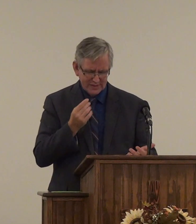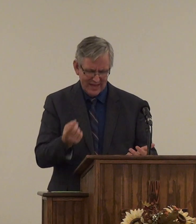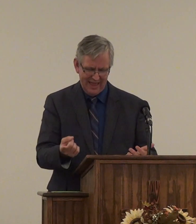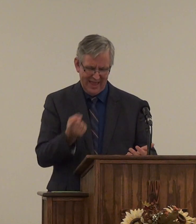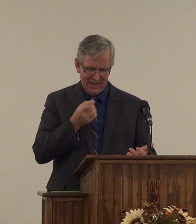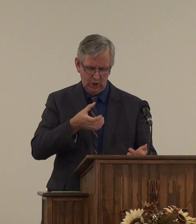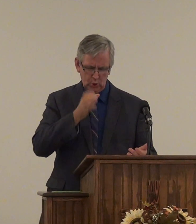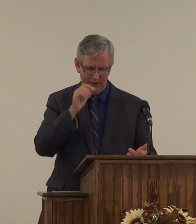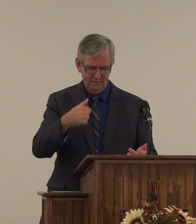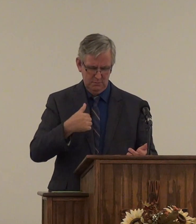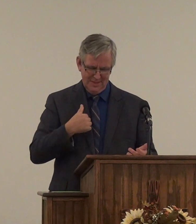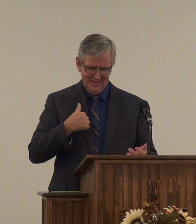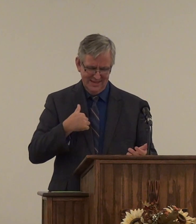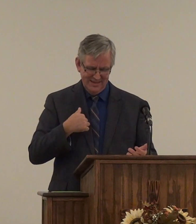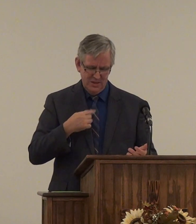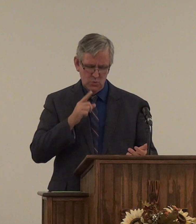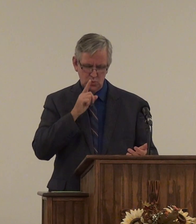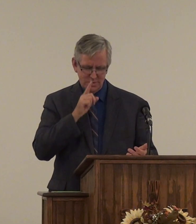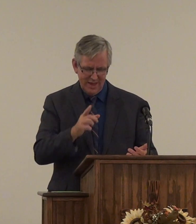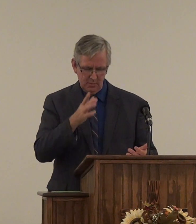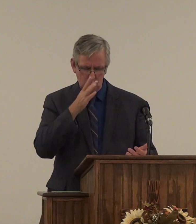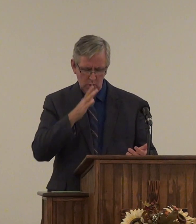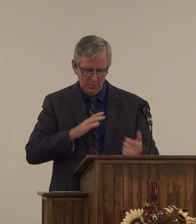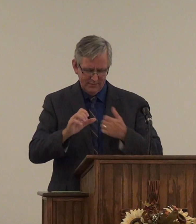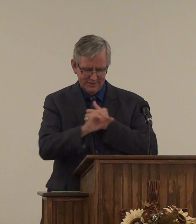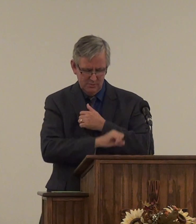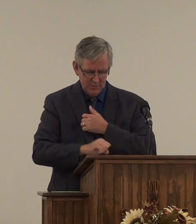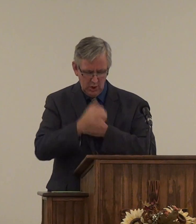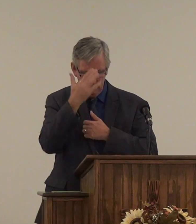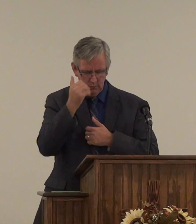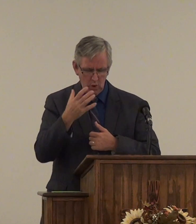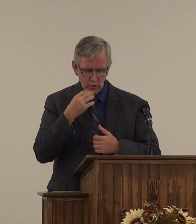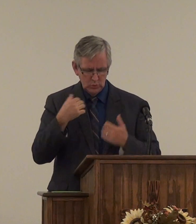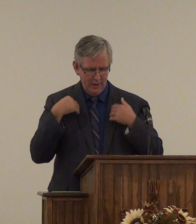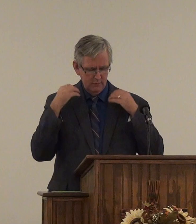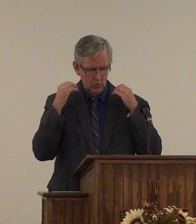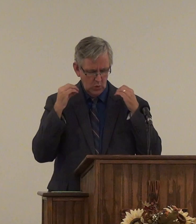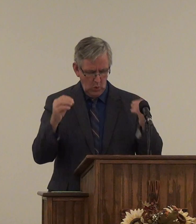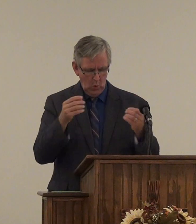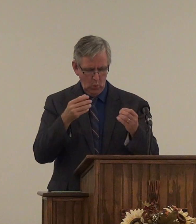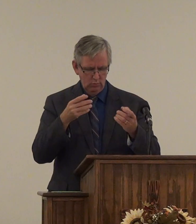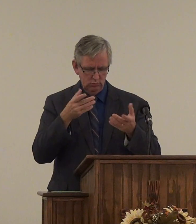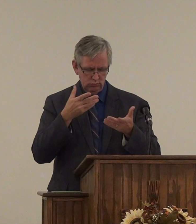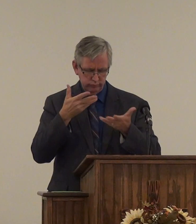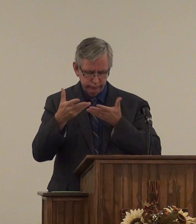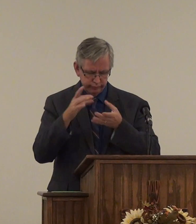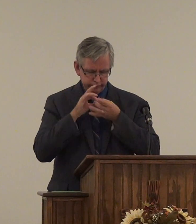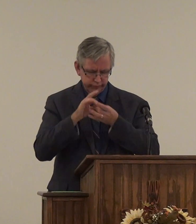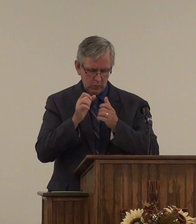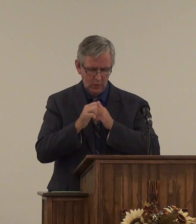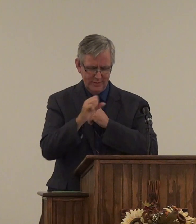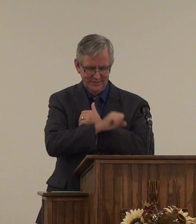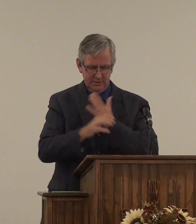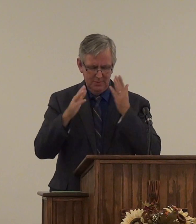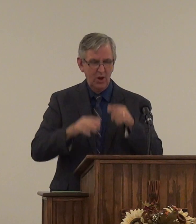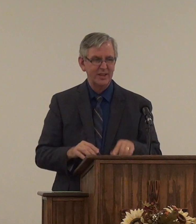being a Jew, askest drink of me, which am a woman of Samaria? For the Jews have no dealings with